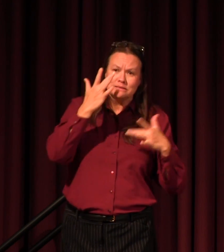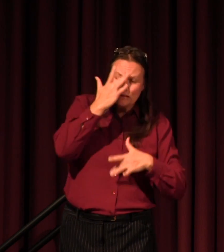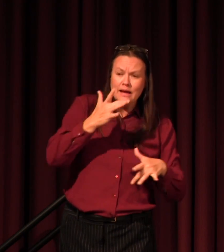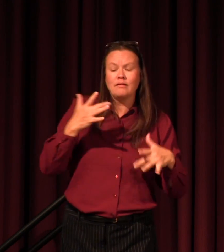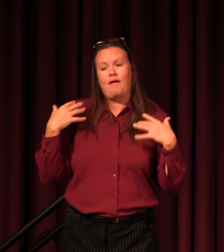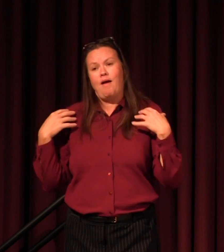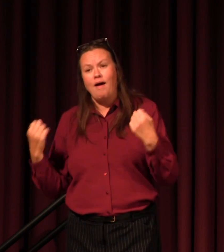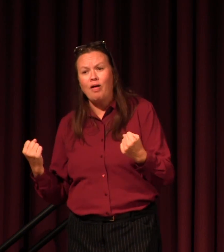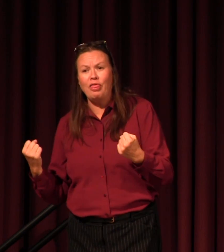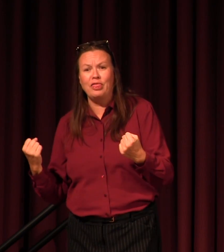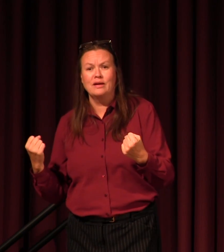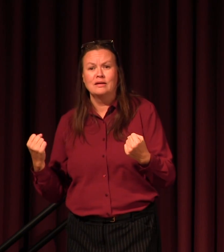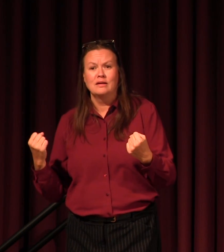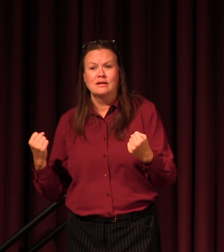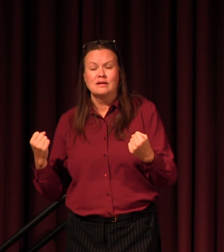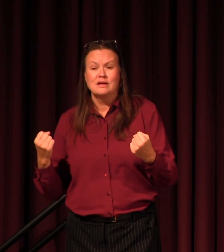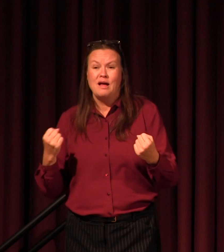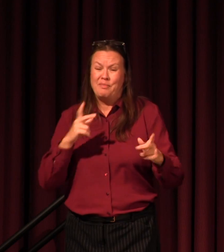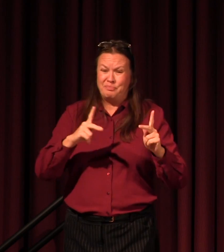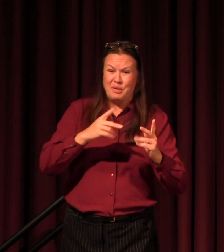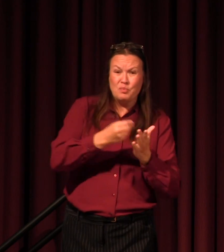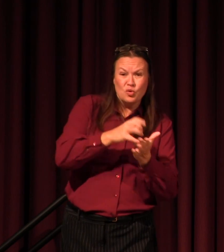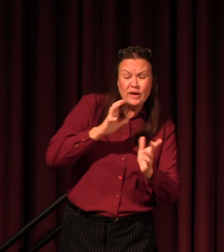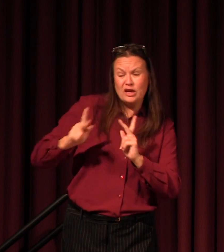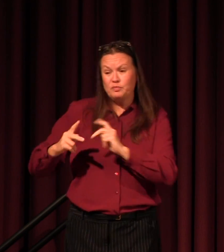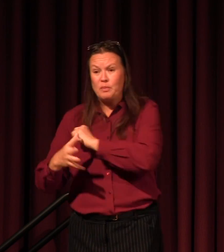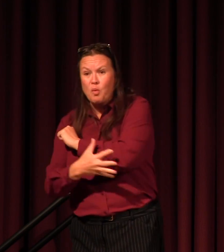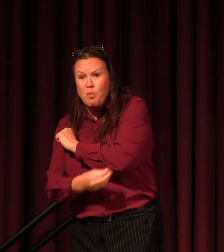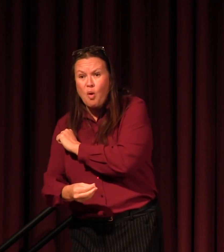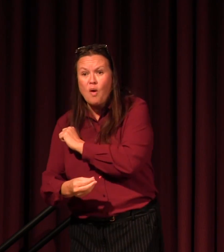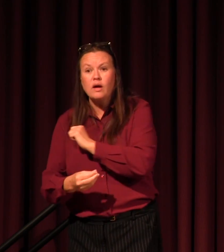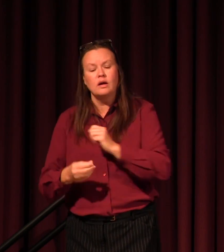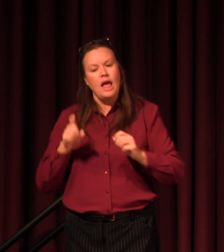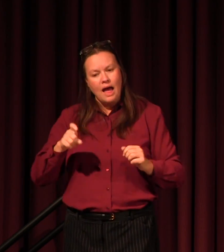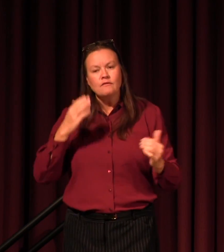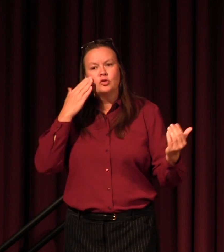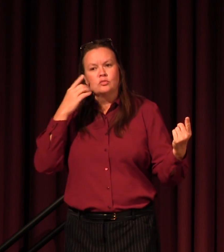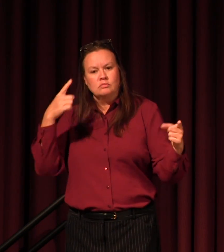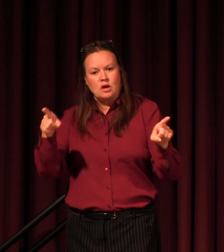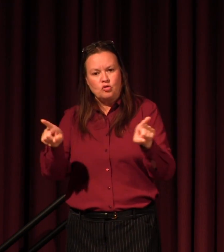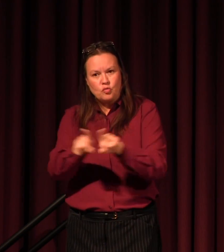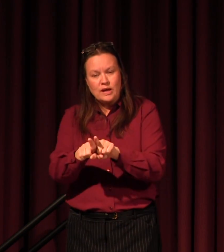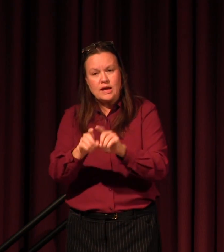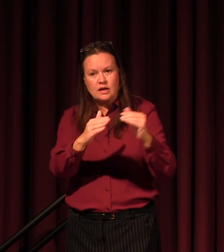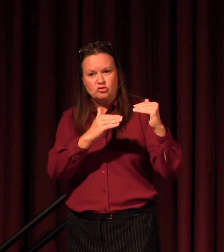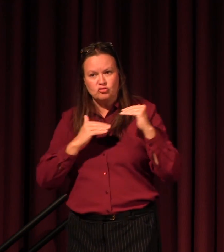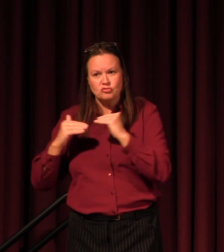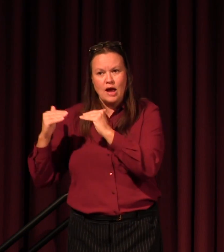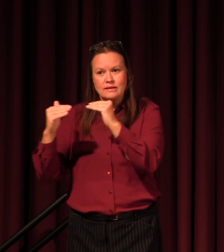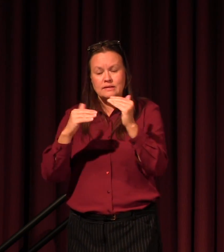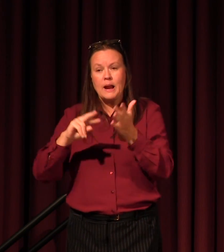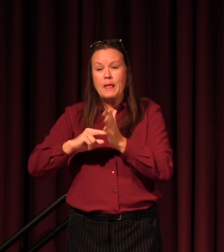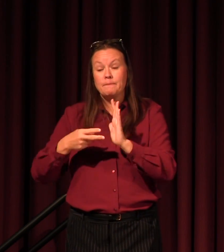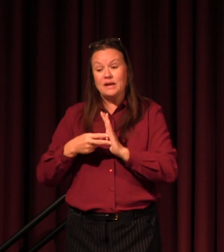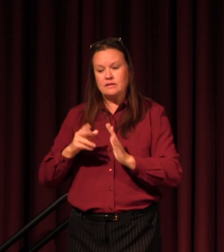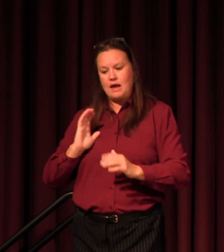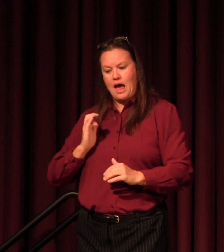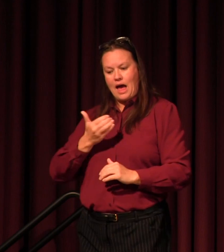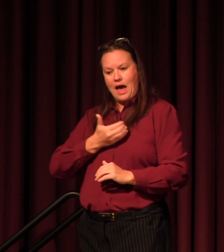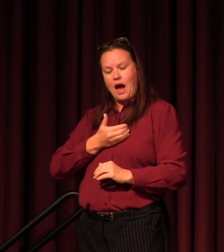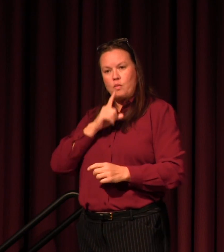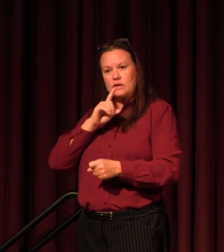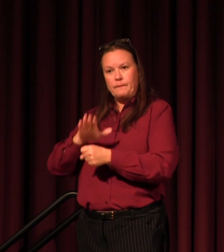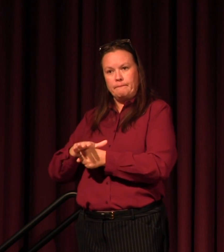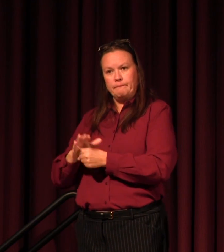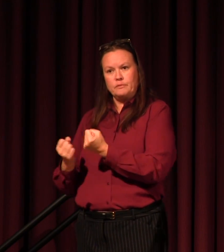richer or for poorer. That's what justice is. It is a commitment to loyalty to say,